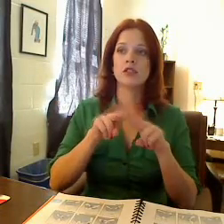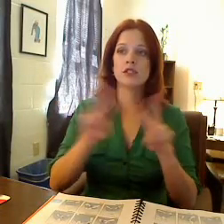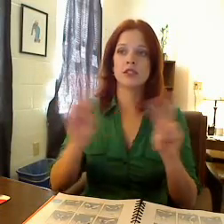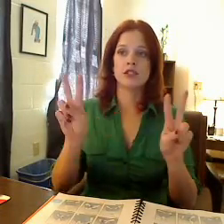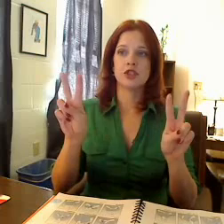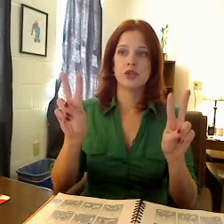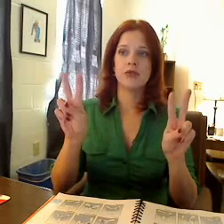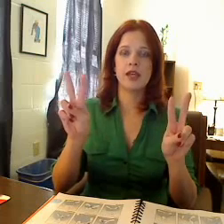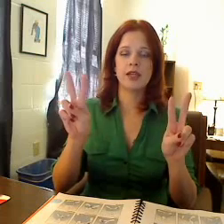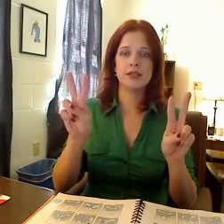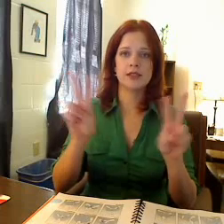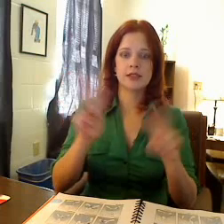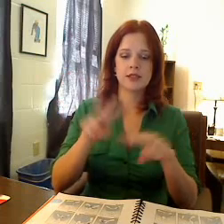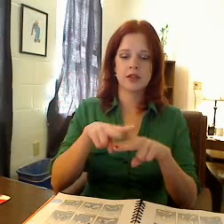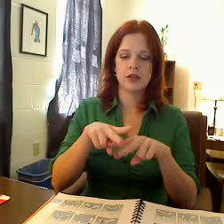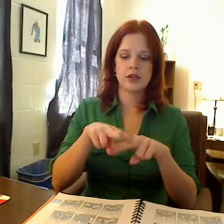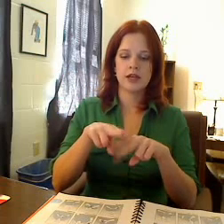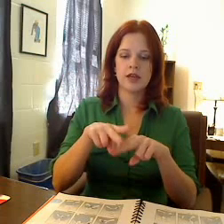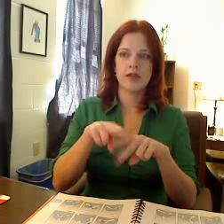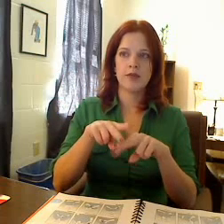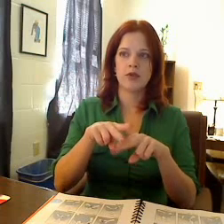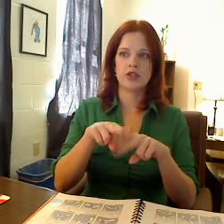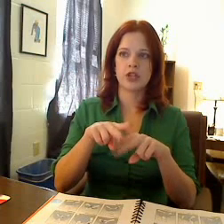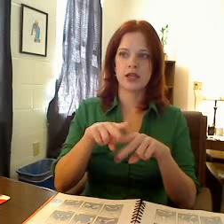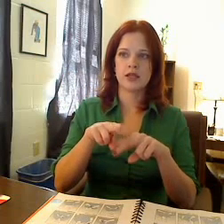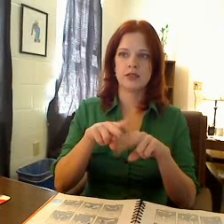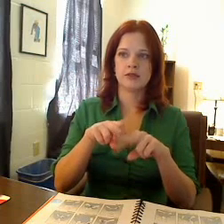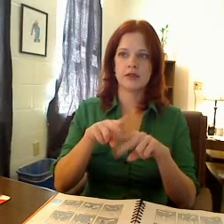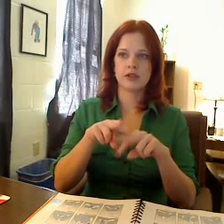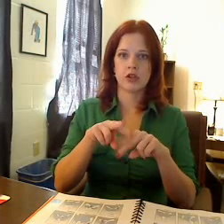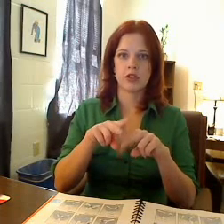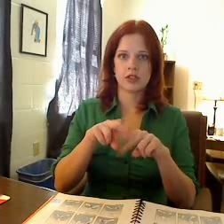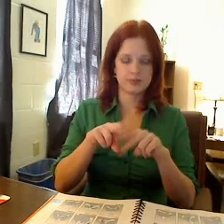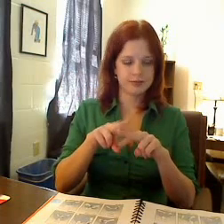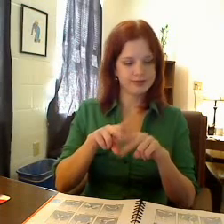Salt. It's two V's, and they both shake. Salt.